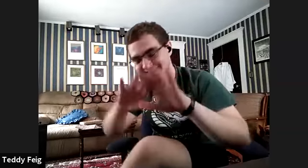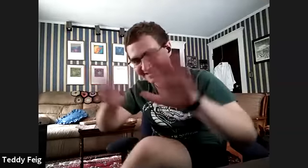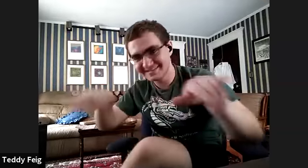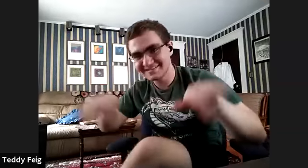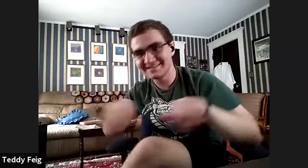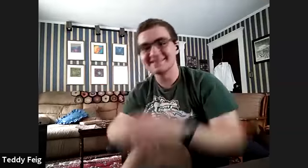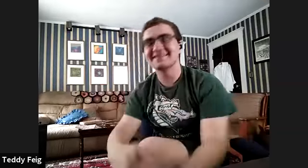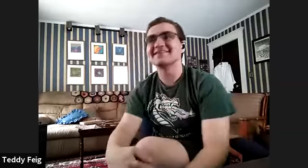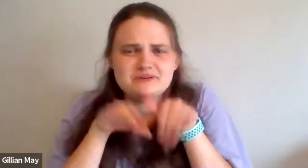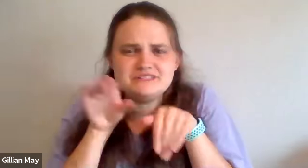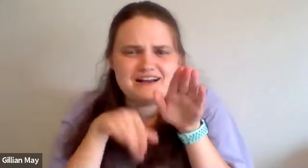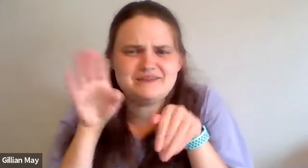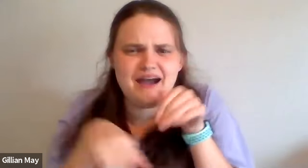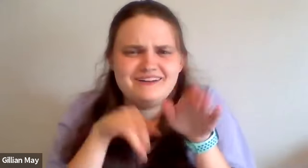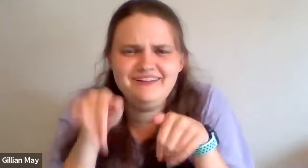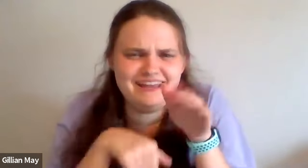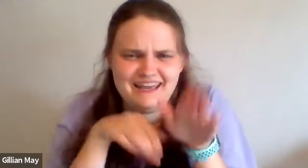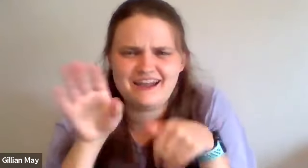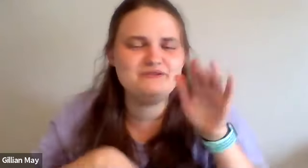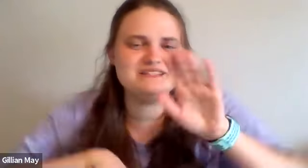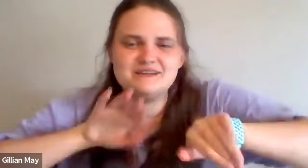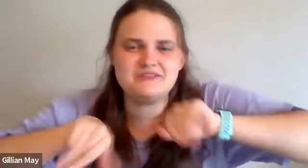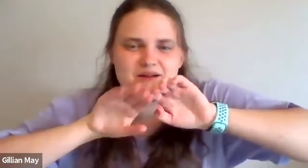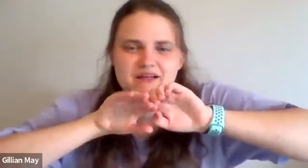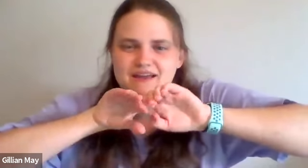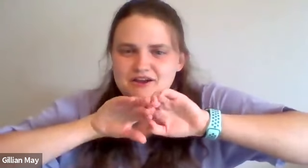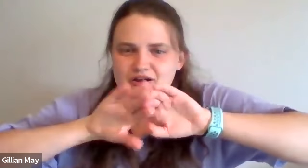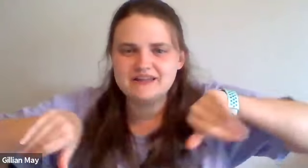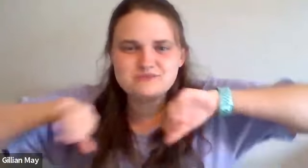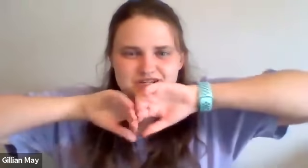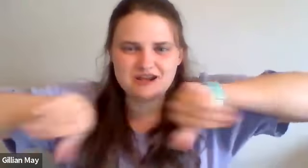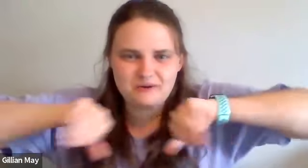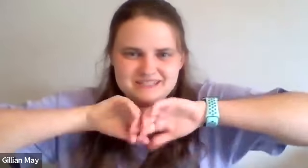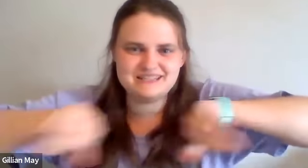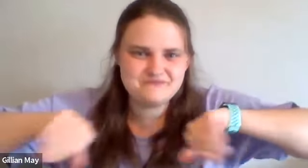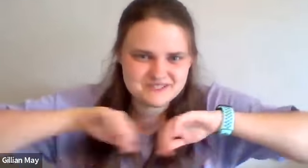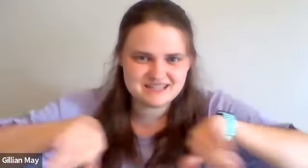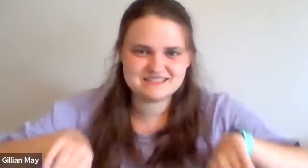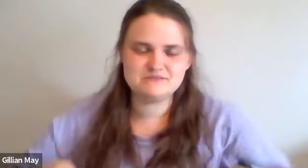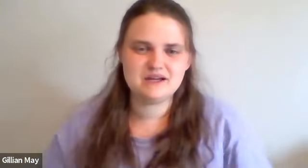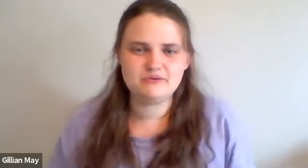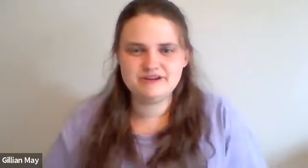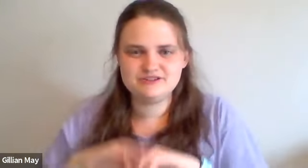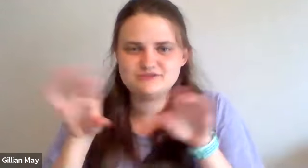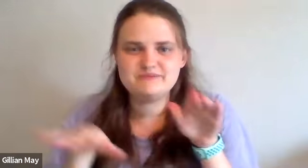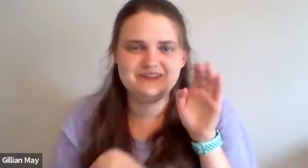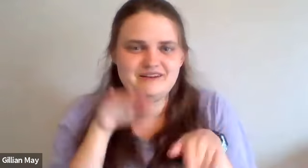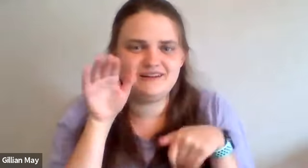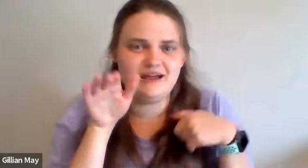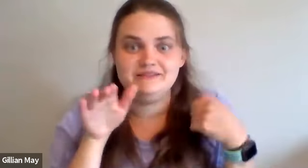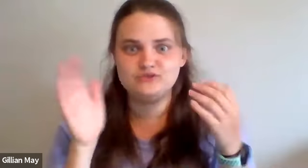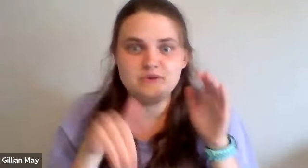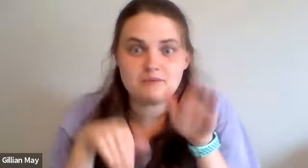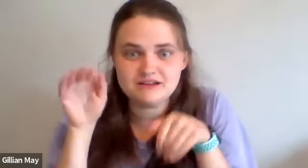Like, well, I mean, we look like we're doggy paddling. I always think about that. I'm like, that's why I try to always emphasize because I'm like, when you're swimming, at least for me, I'm not